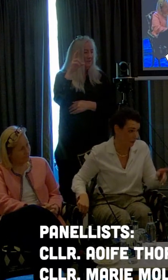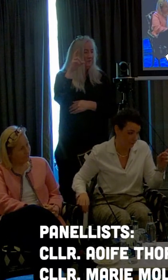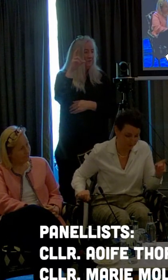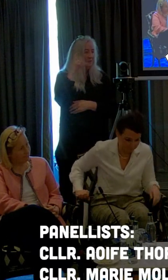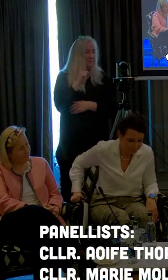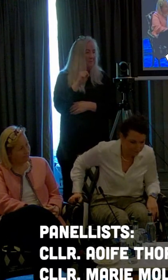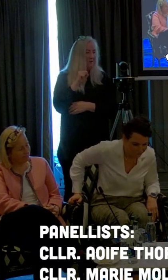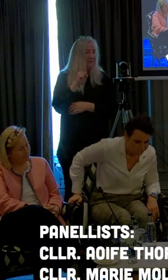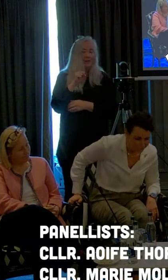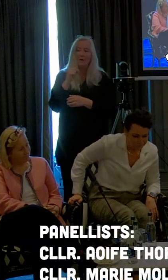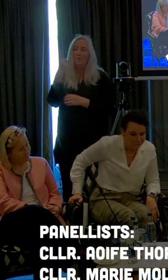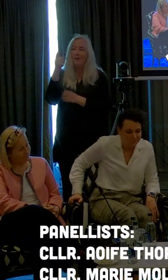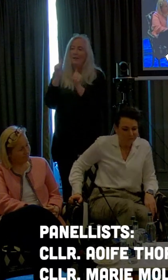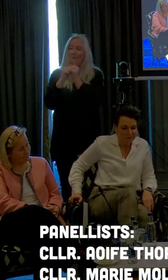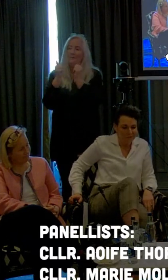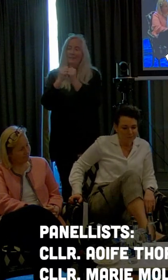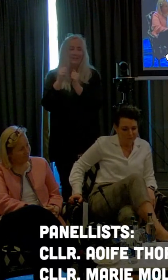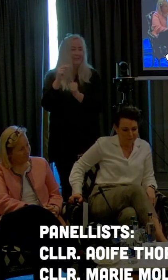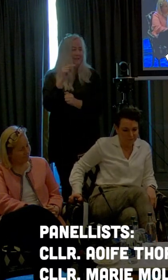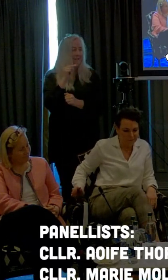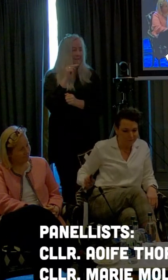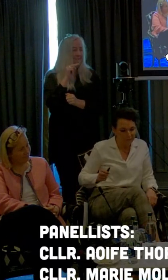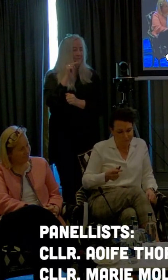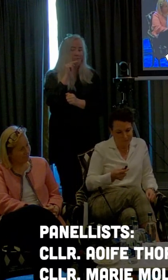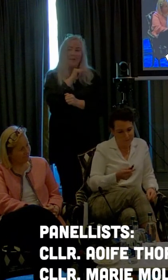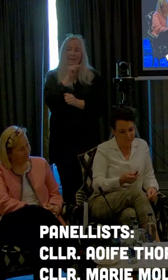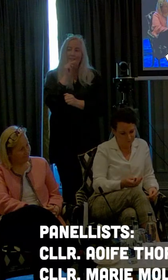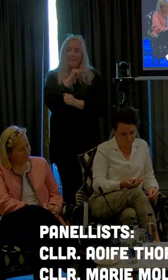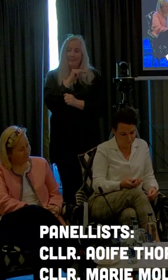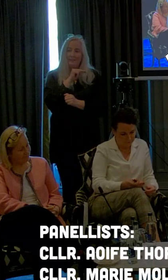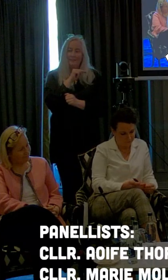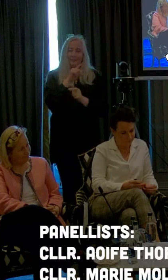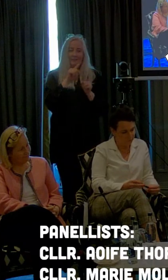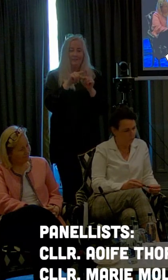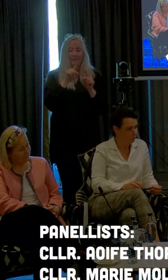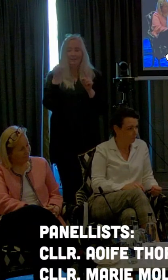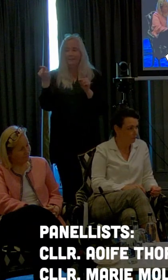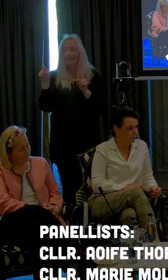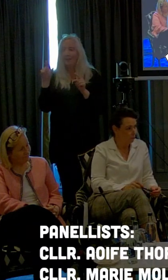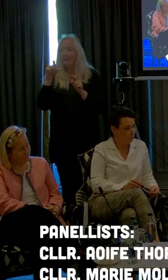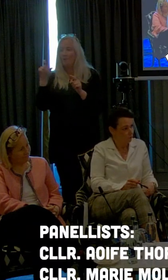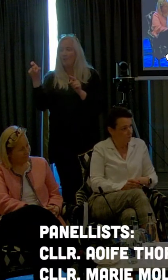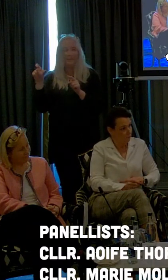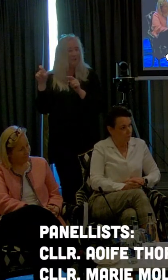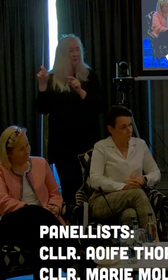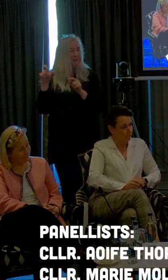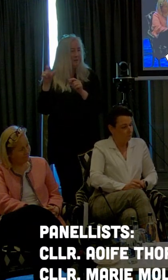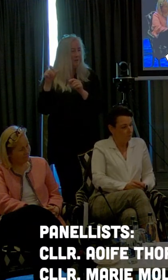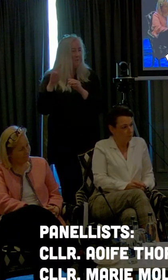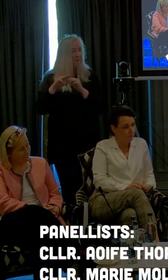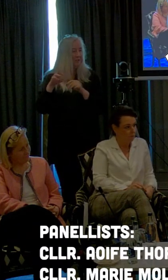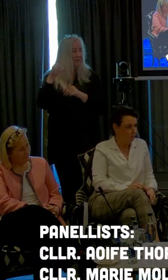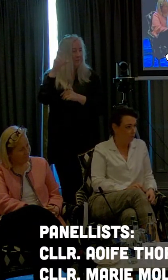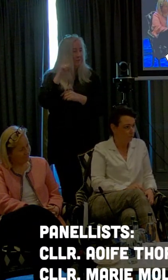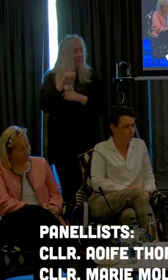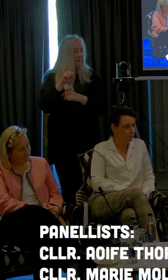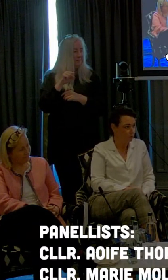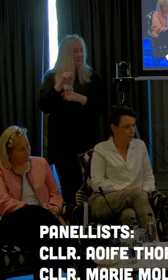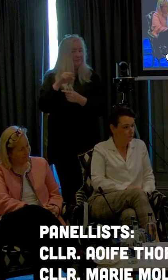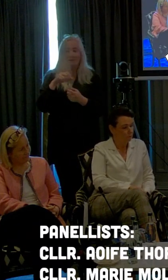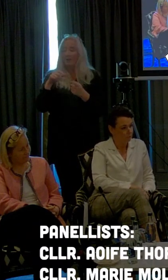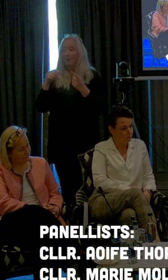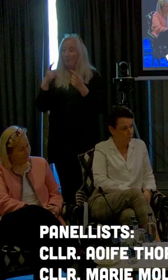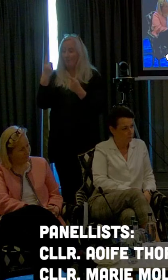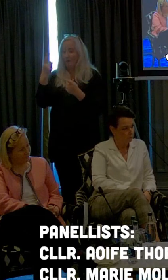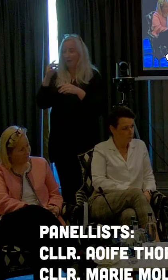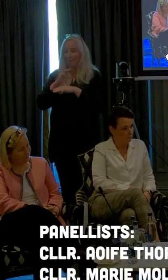Friday and she was in a council meeting on Monday. And her husband walked out, was walking around with the baby because she was nursing